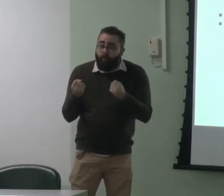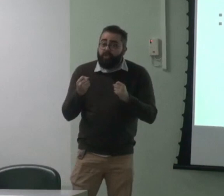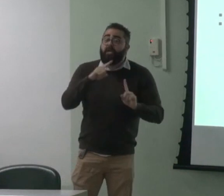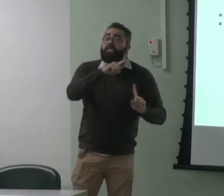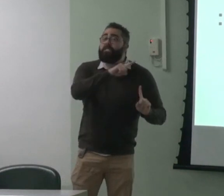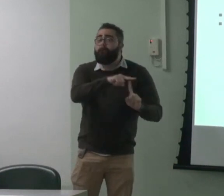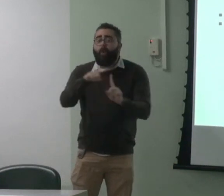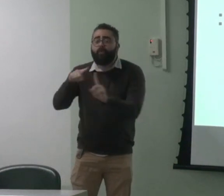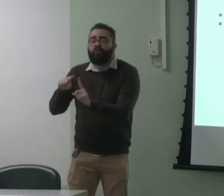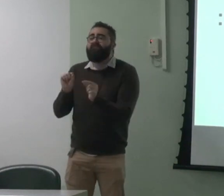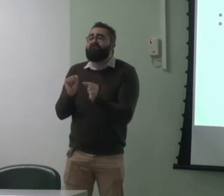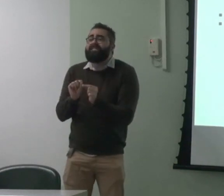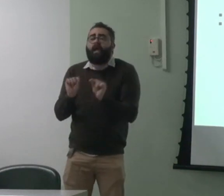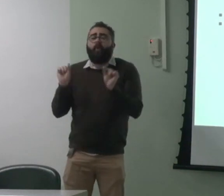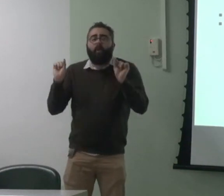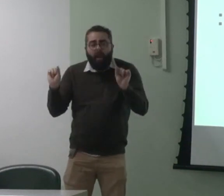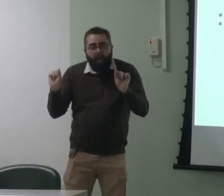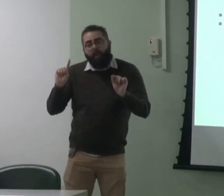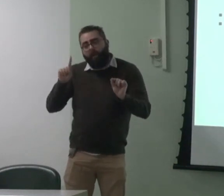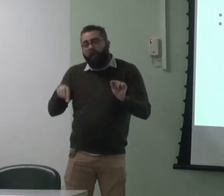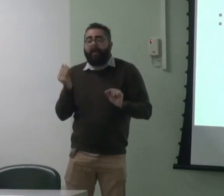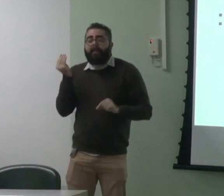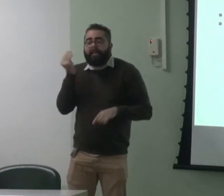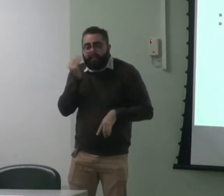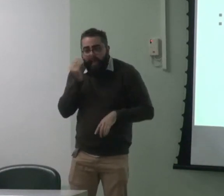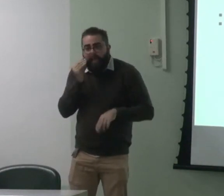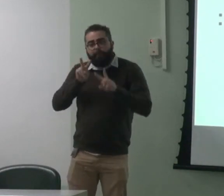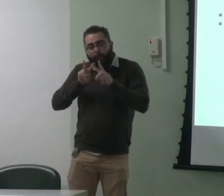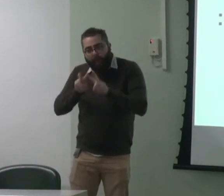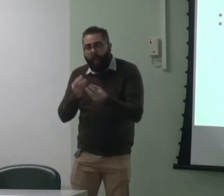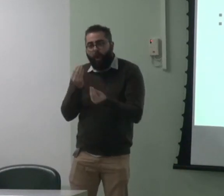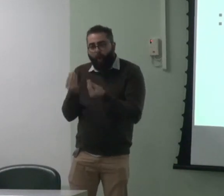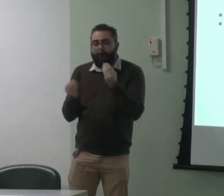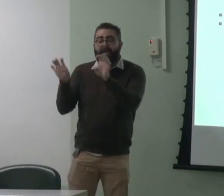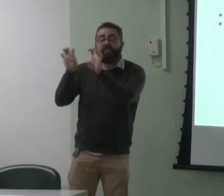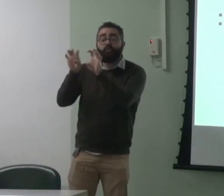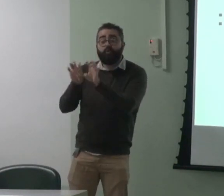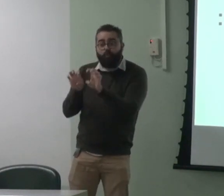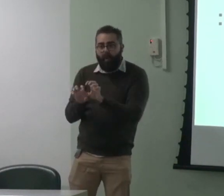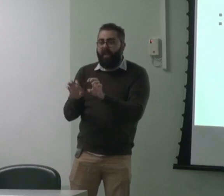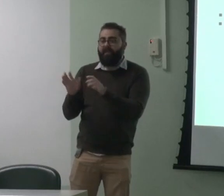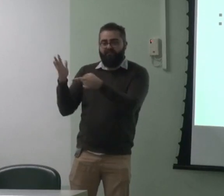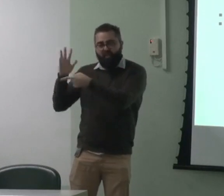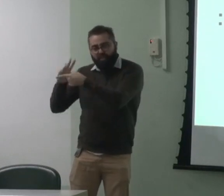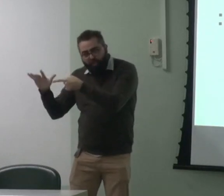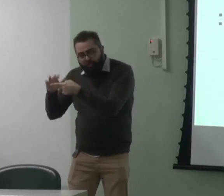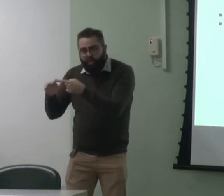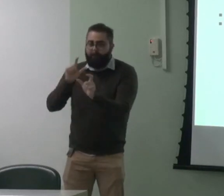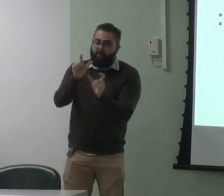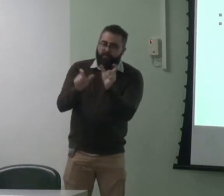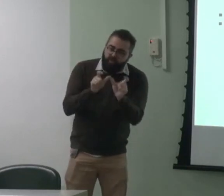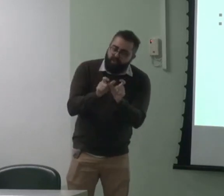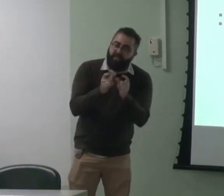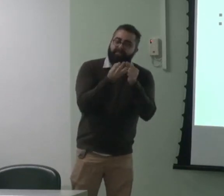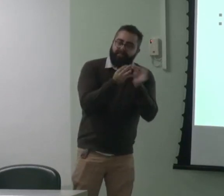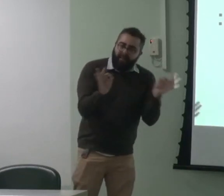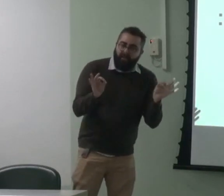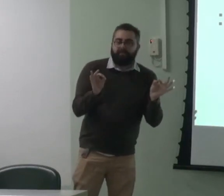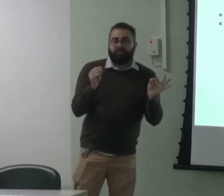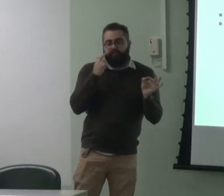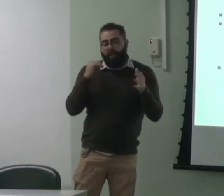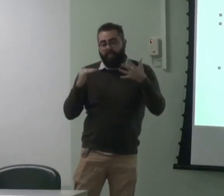to explore and compare language structures on the phonological, morphological, syntactic, and lexical level.